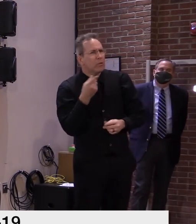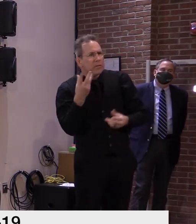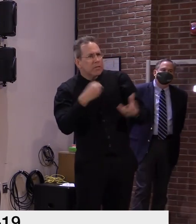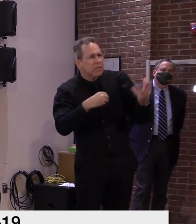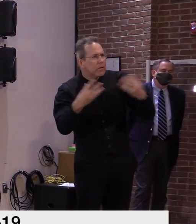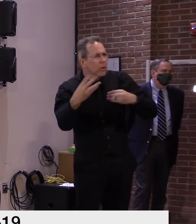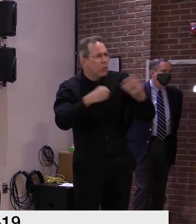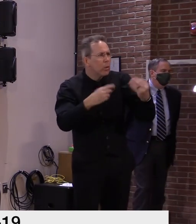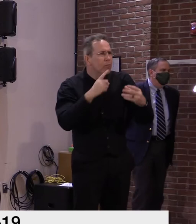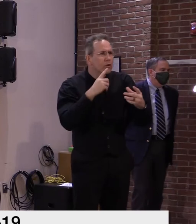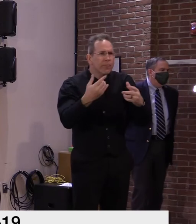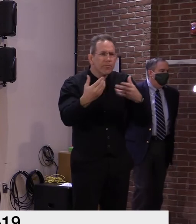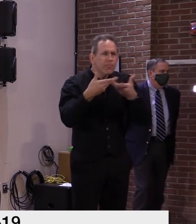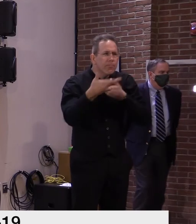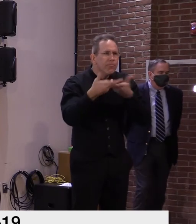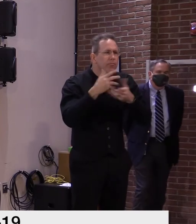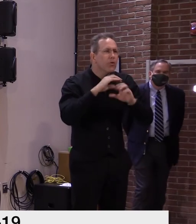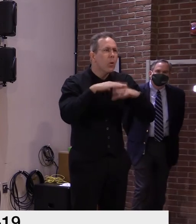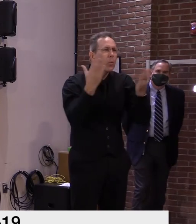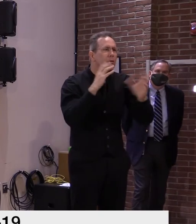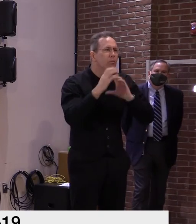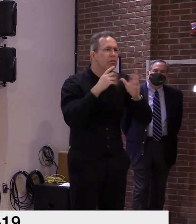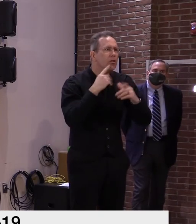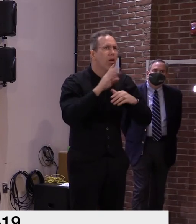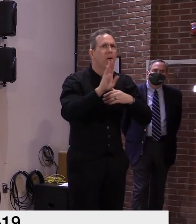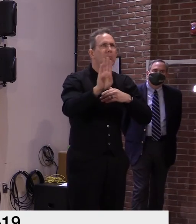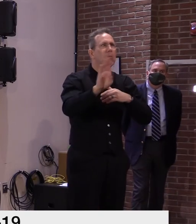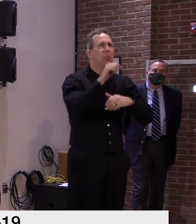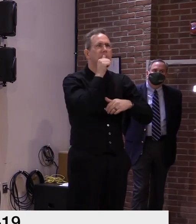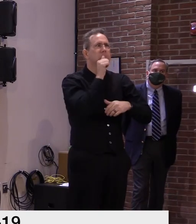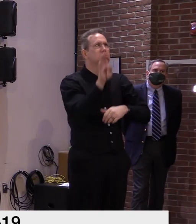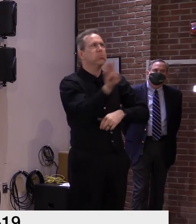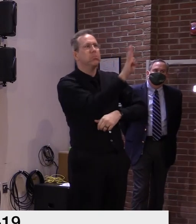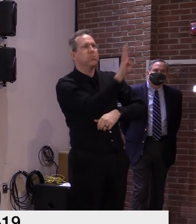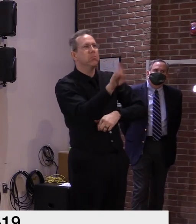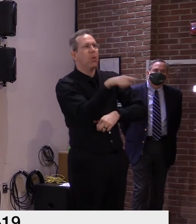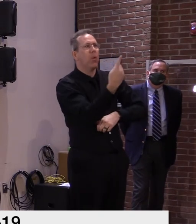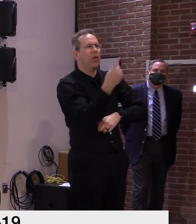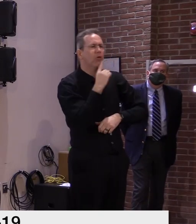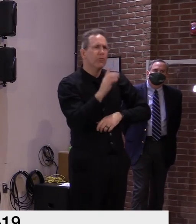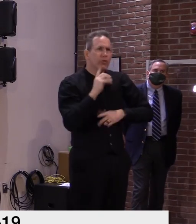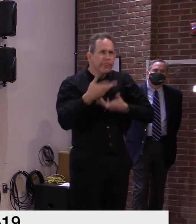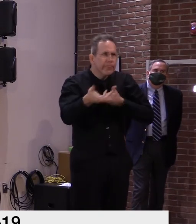the allocation comes from the feds. We know what that allocation is